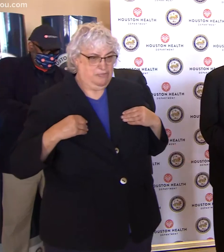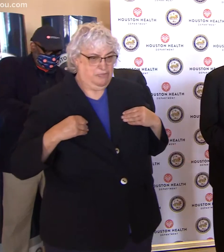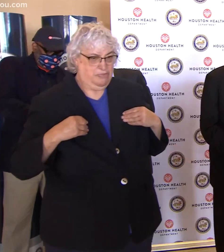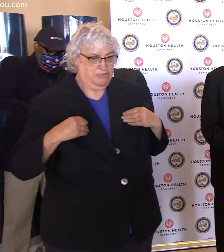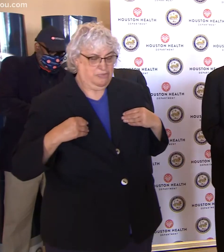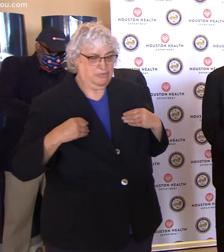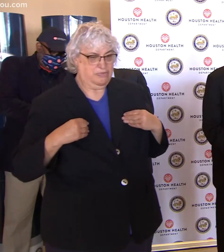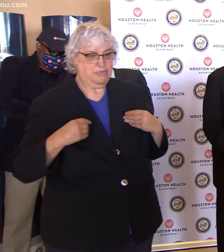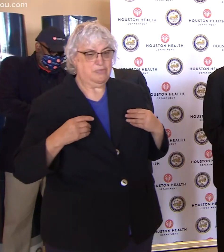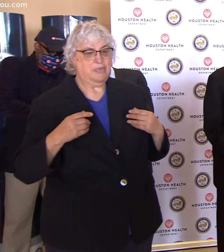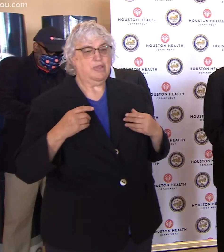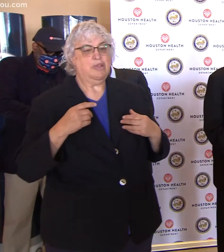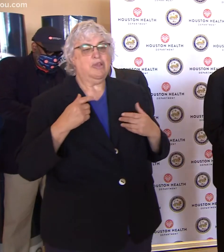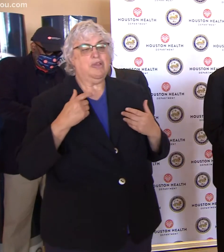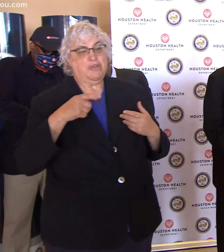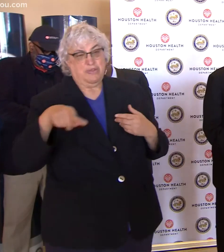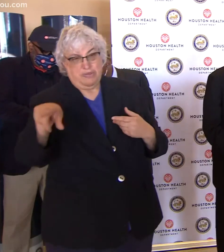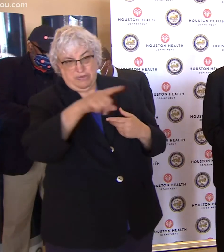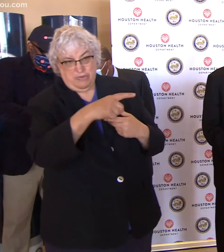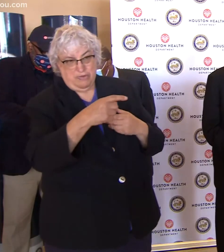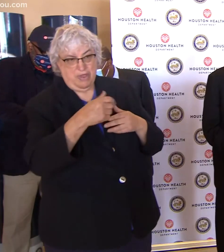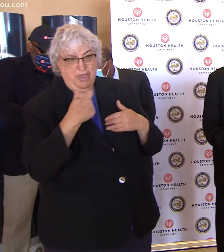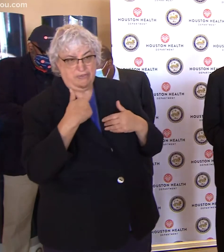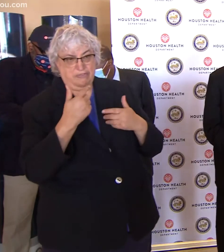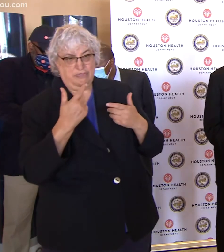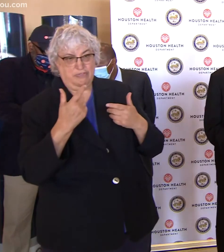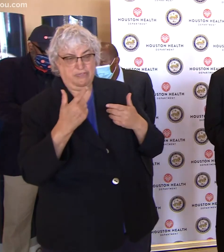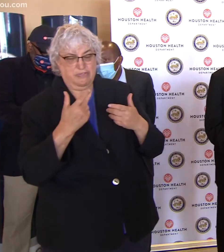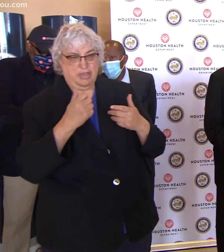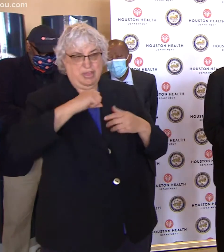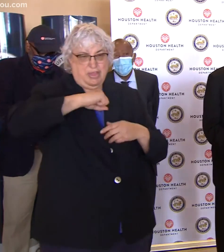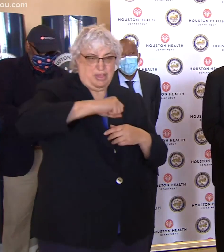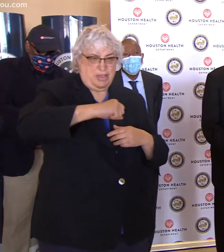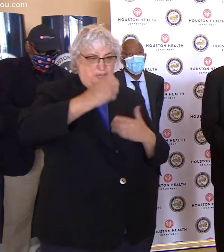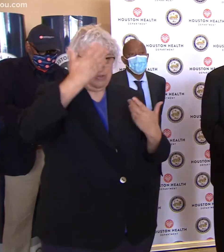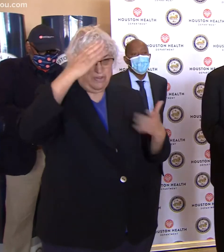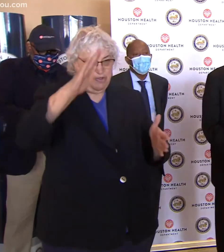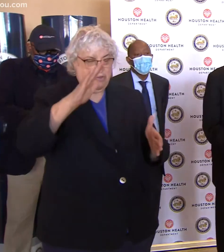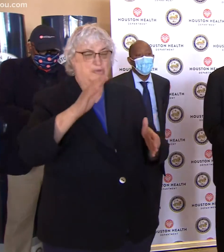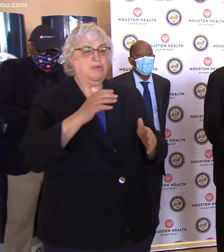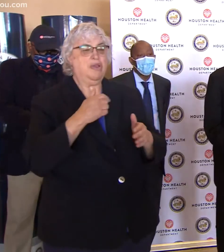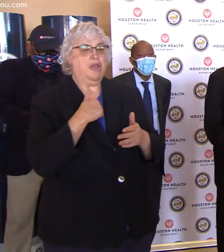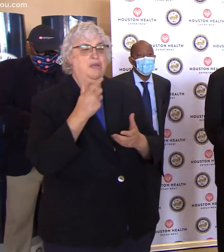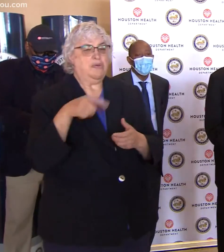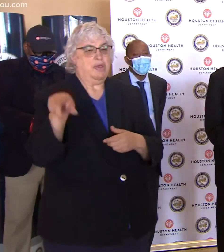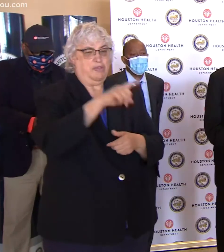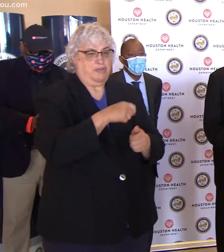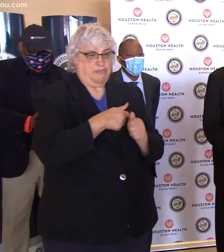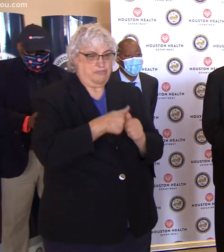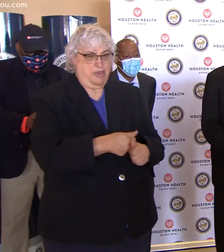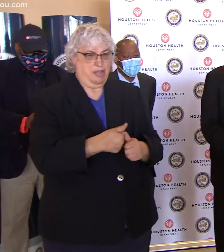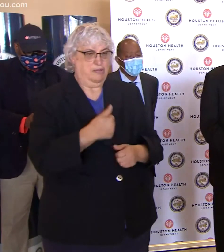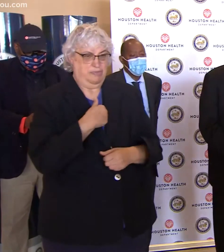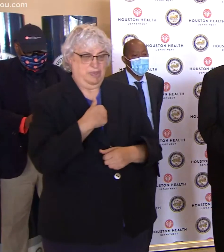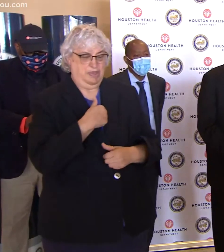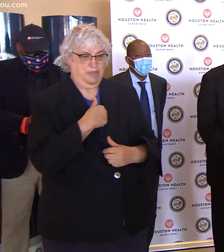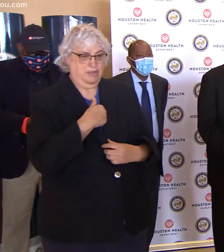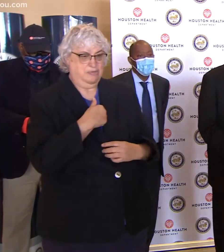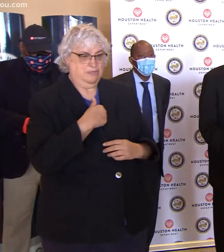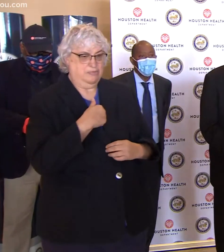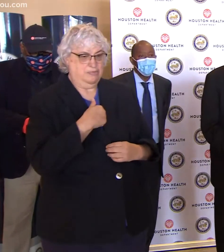do that which you would have others do who have a great deal of consternation. So I will do it for this reason. But